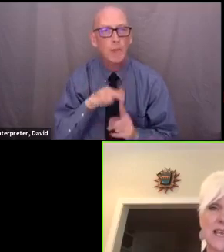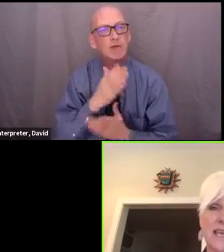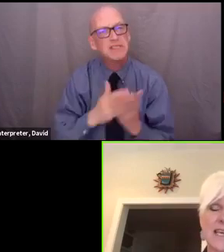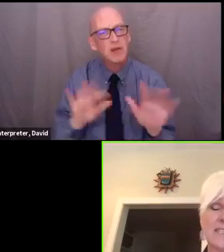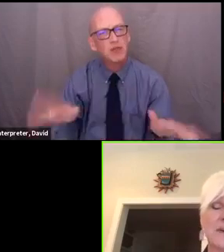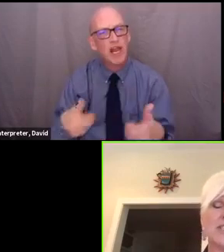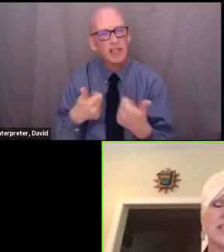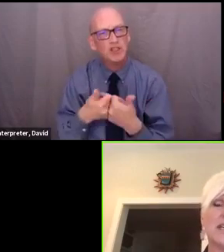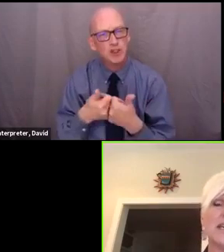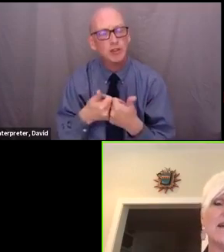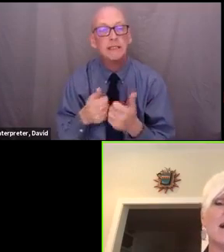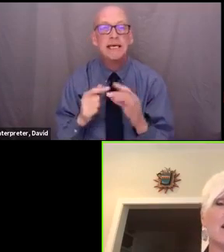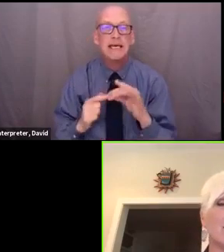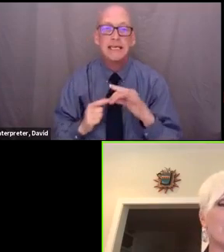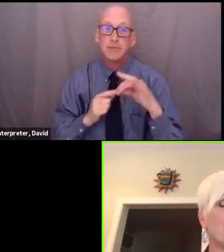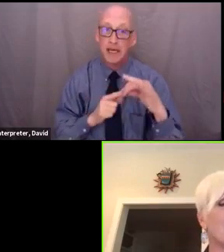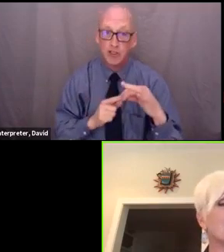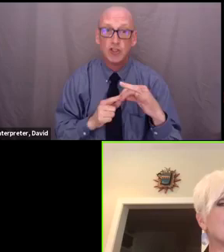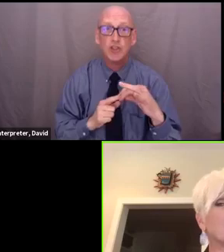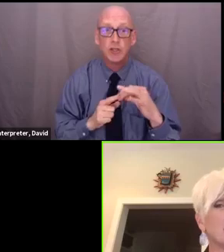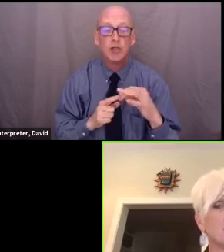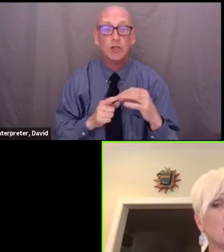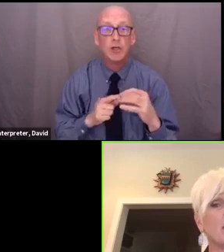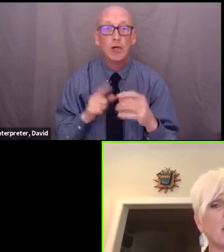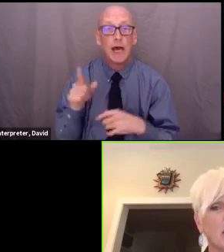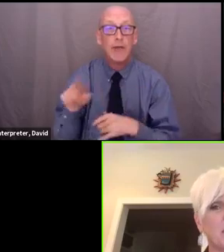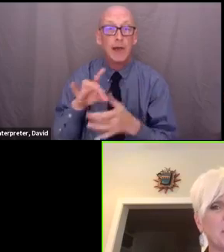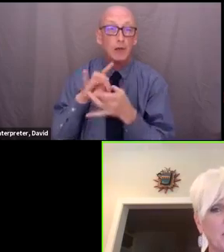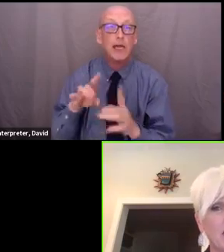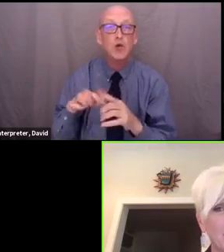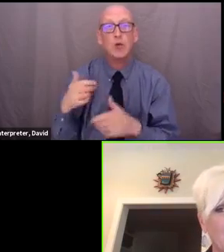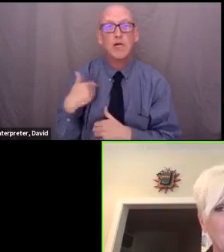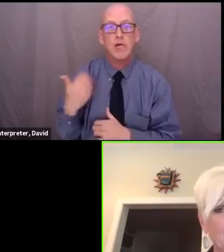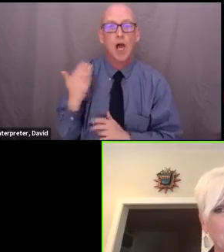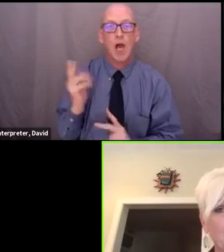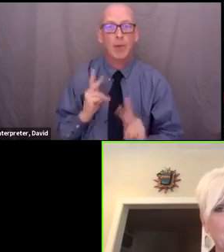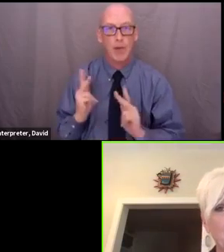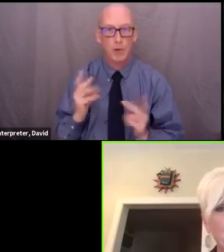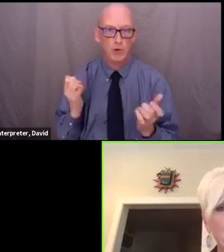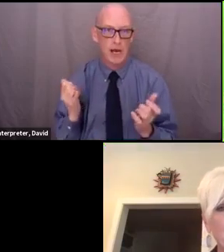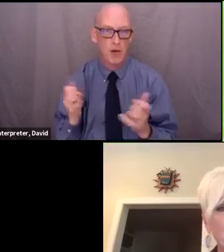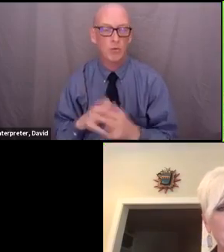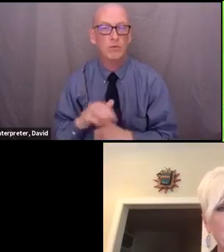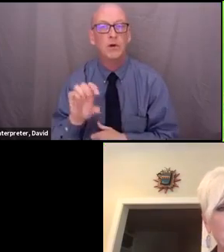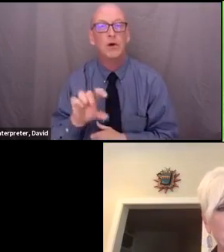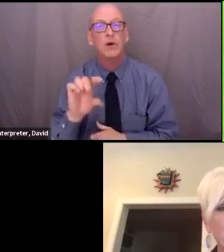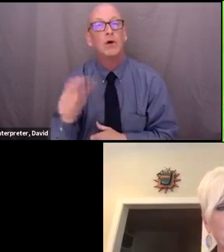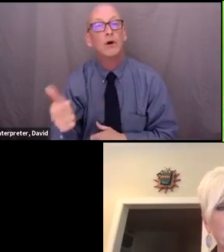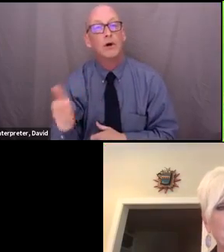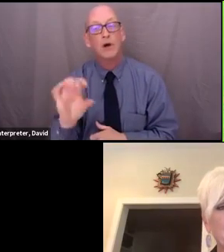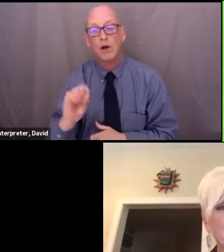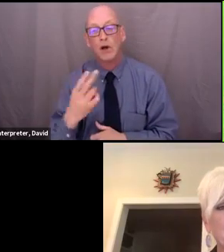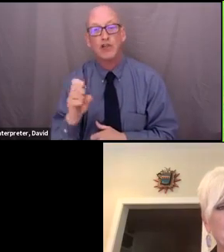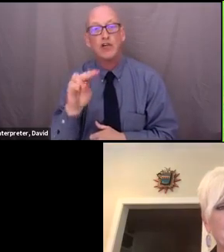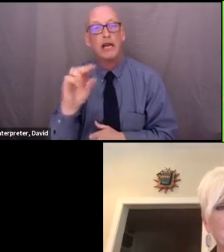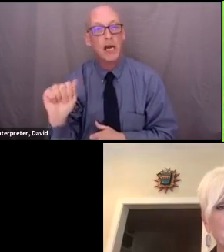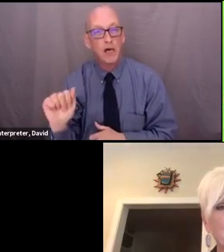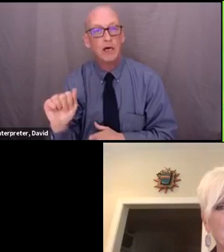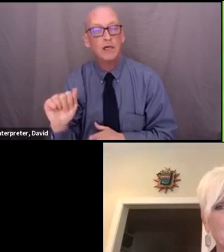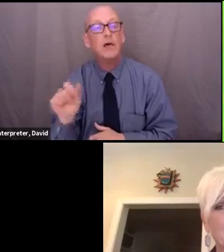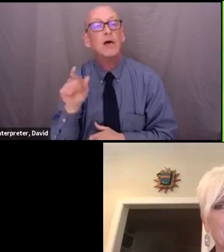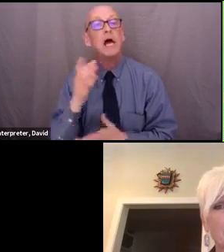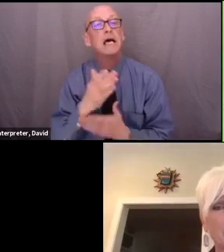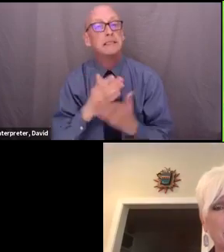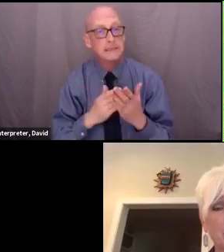challenges, especially as they relate to our young people right now. Oh yes, unfortunately, some of